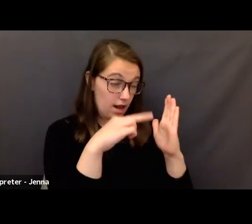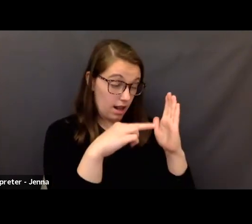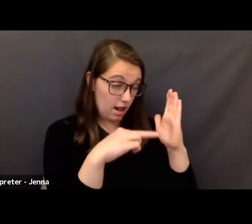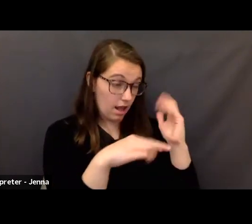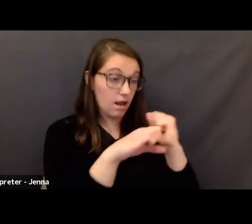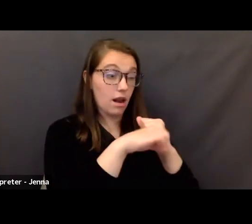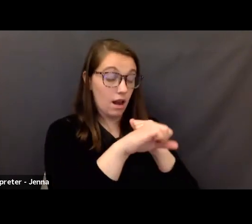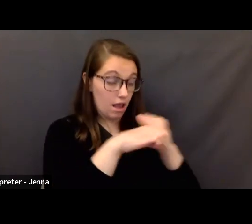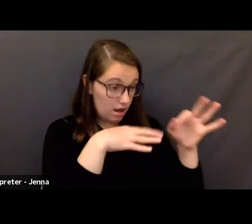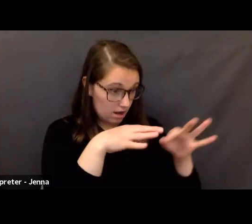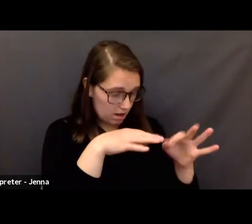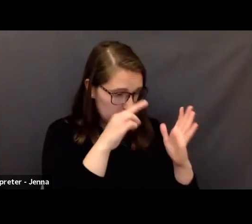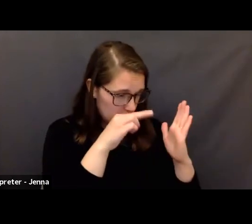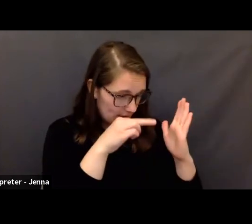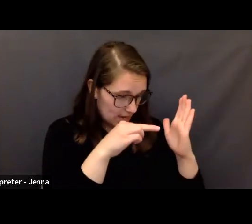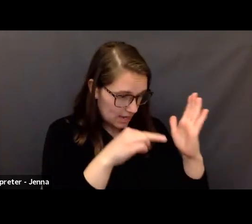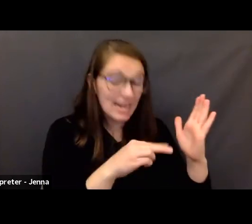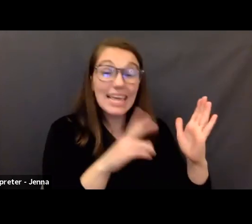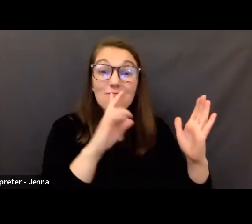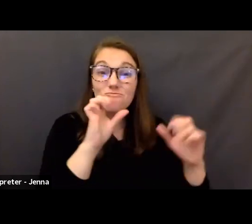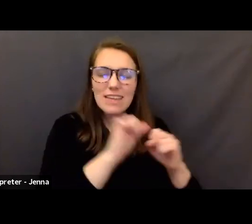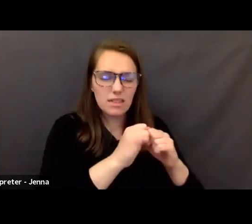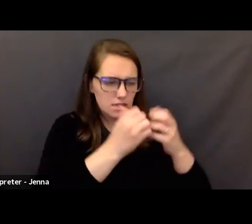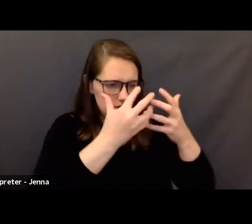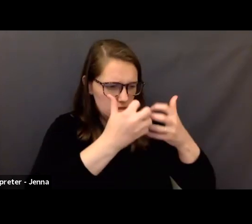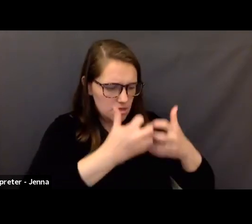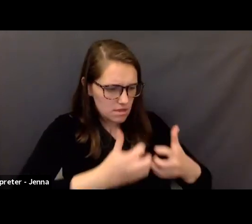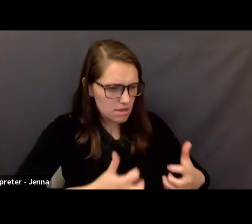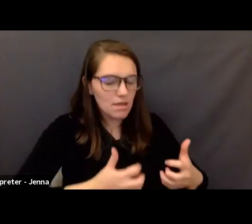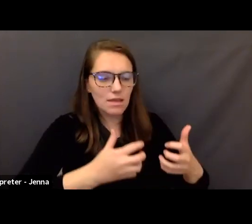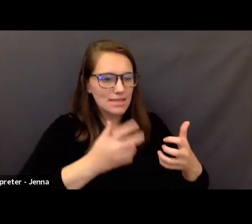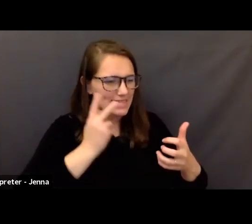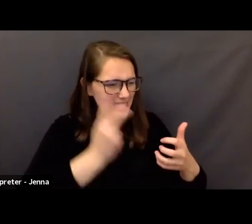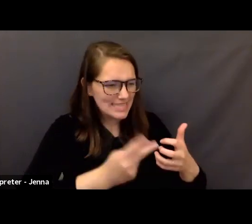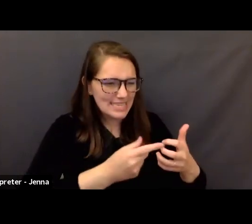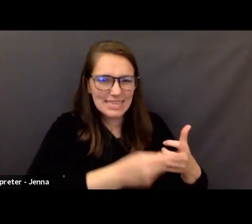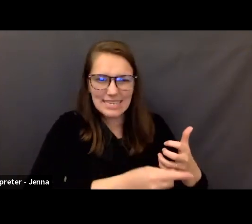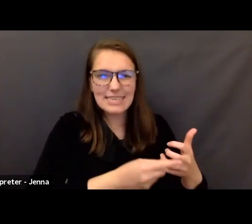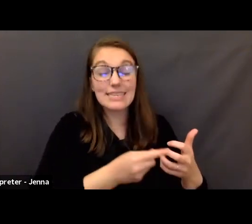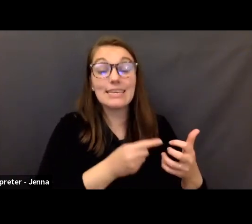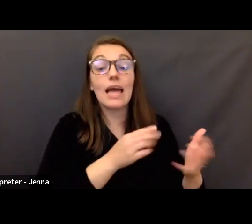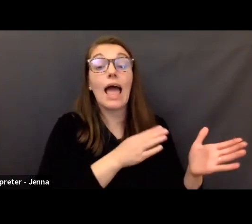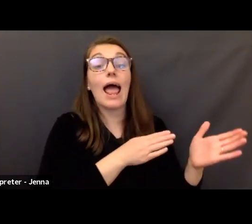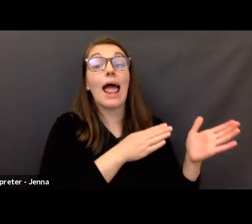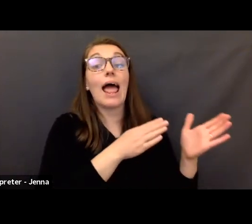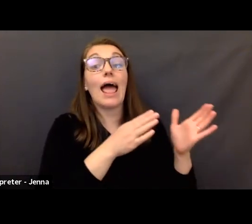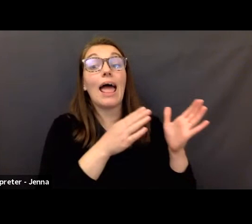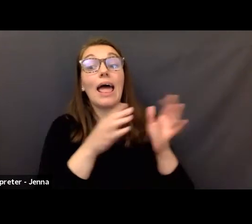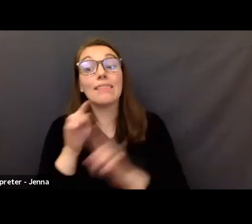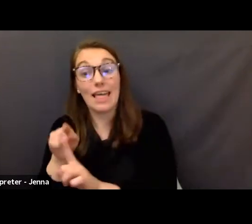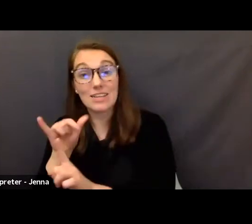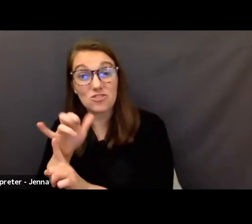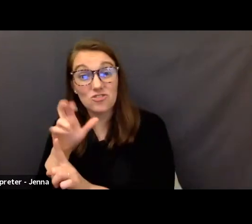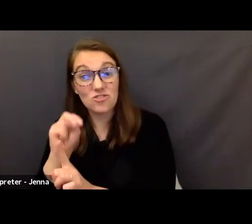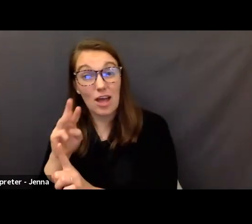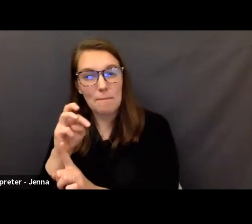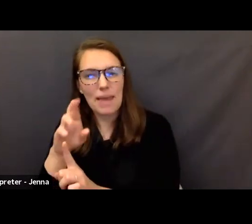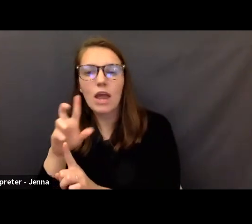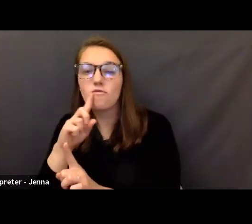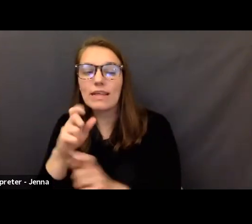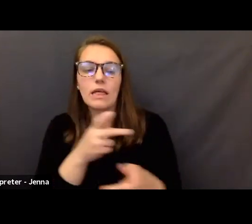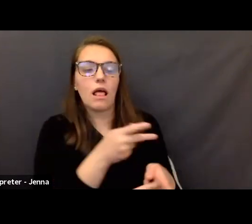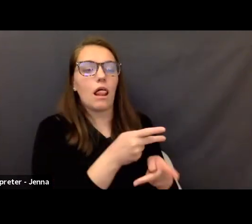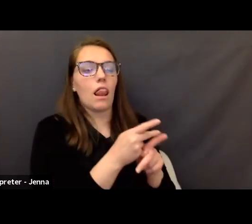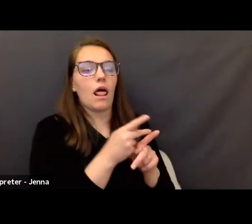systematic deconstruction of the kinds of imprecisions that characterize John Mayer's 16th century gloss, his